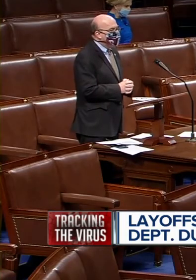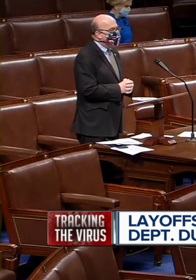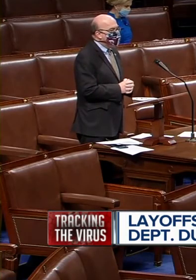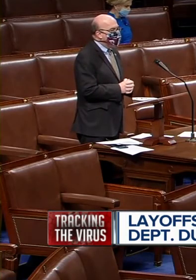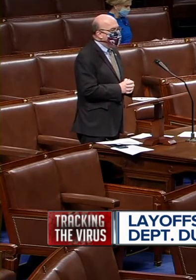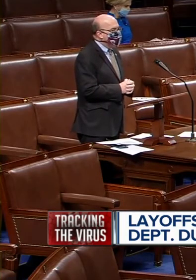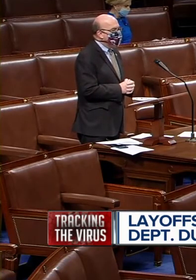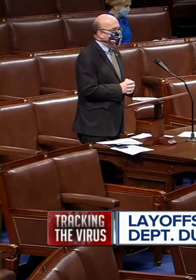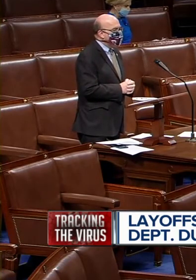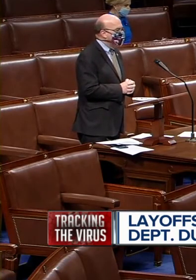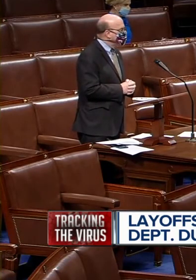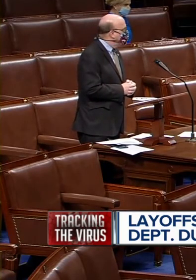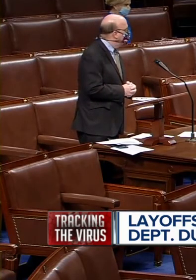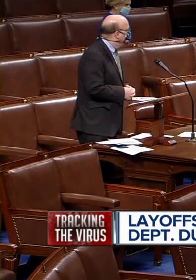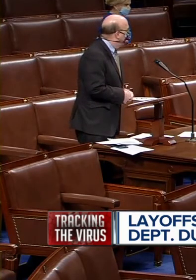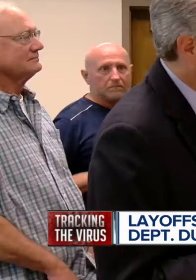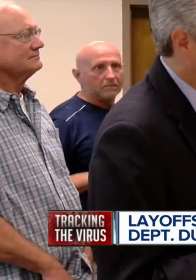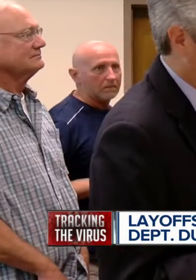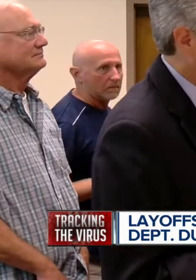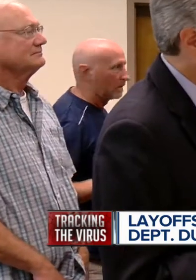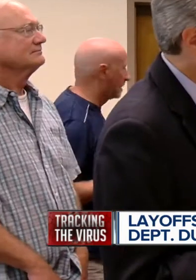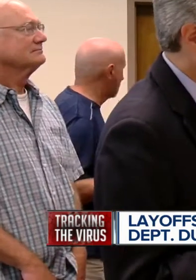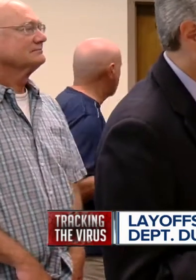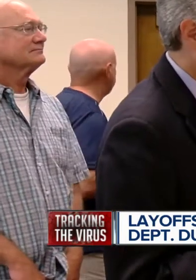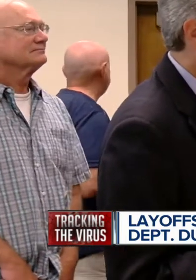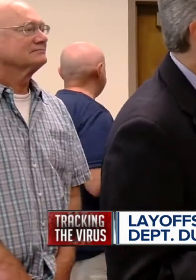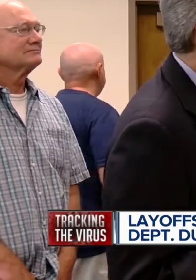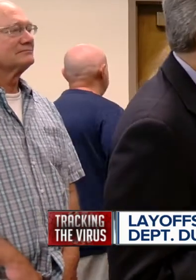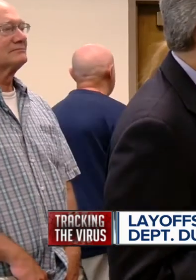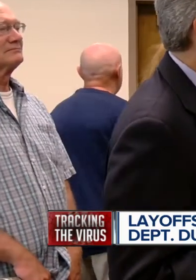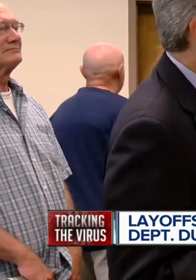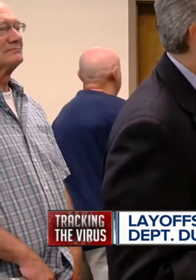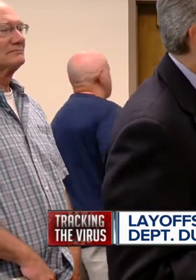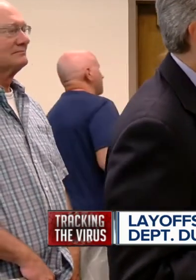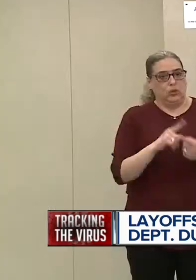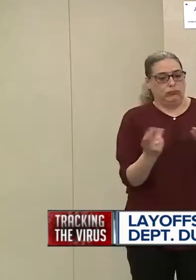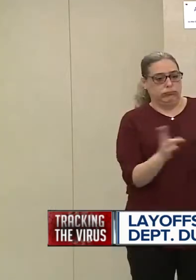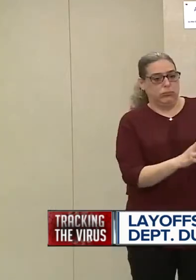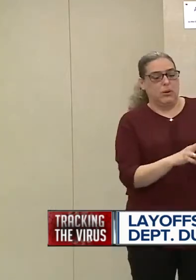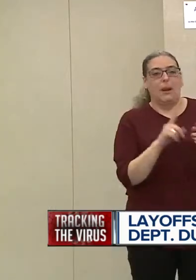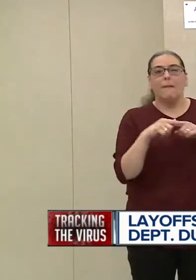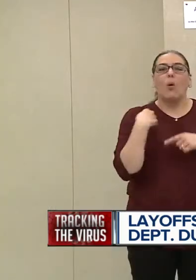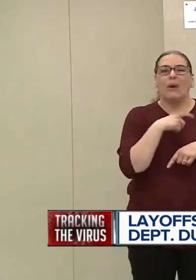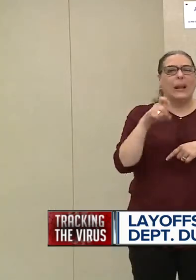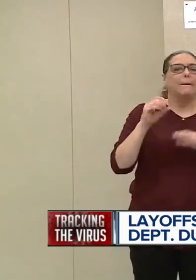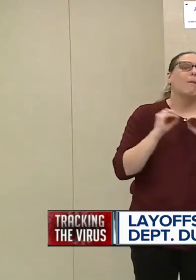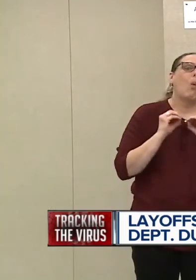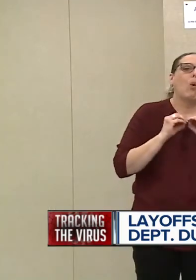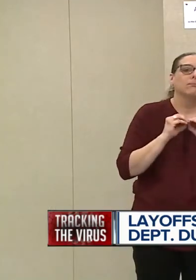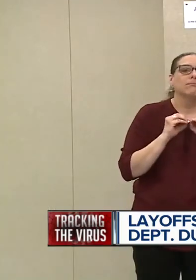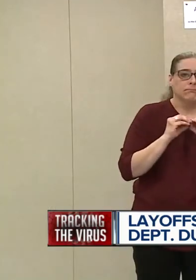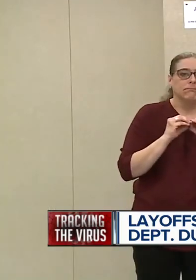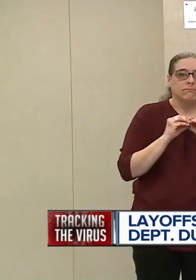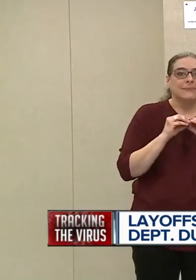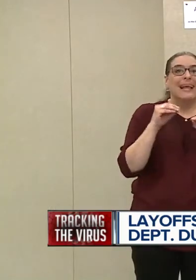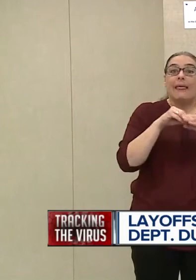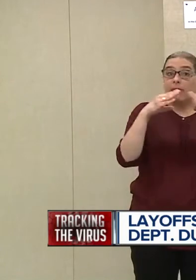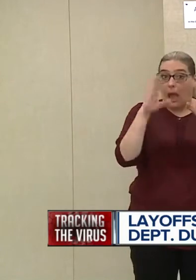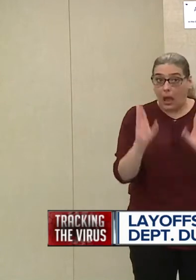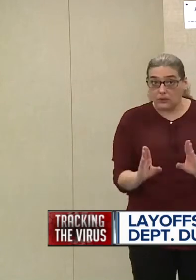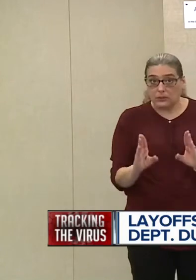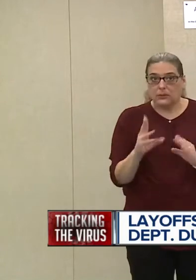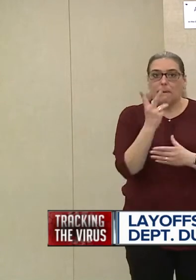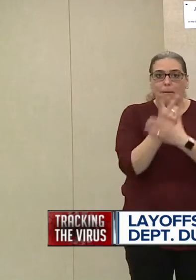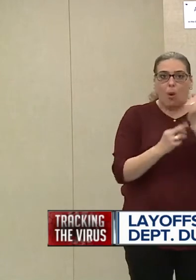already has bipartisan support with 11 co-sponsors. He's looking for more. But now we have to get more co-sponsors in the House, Republican